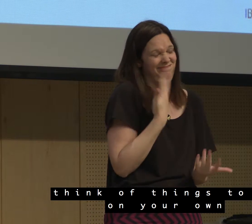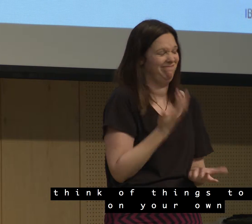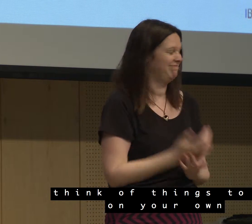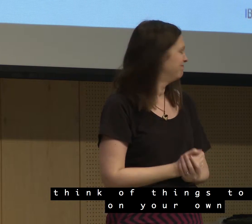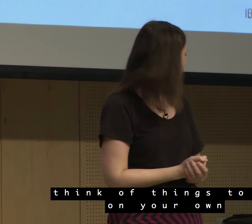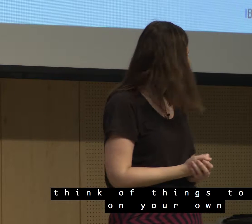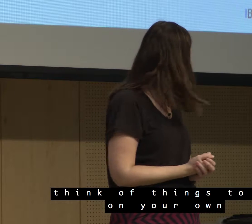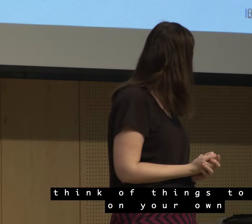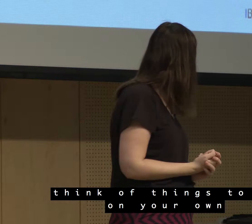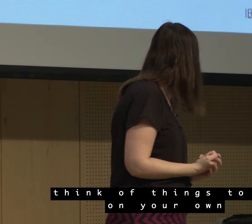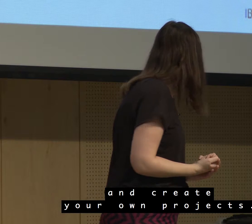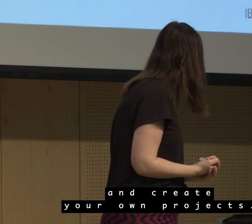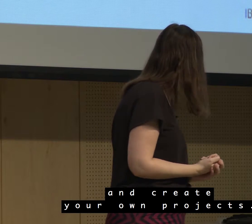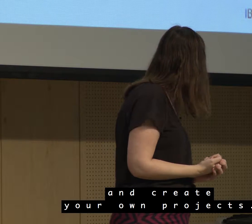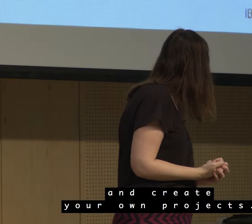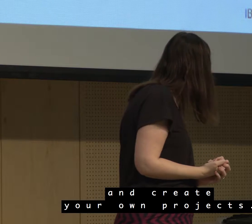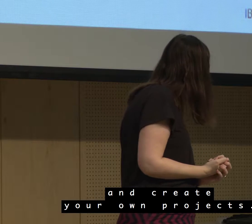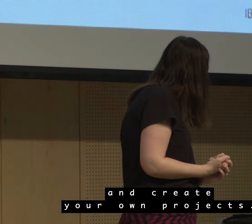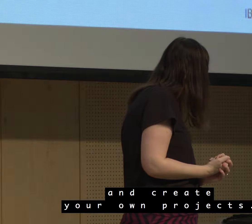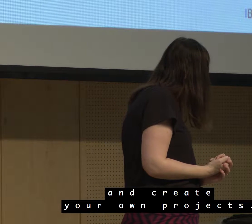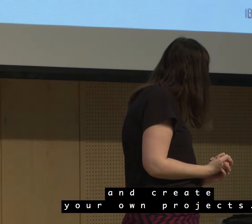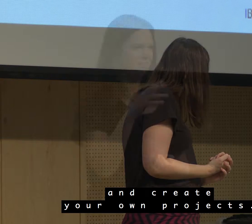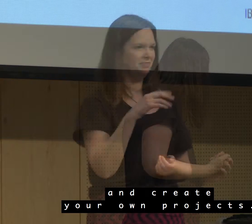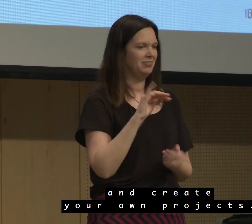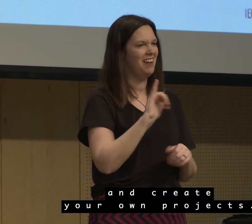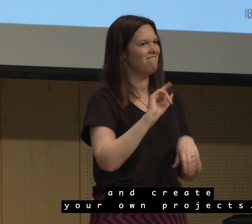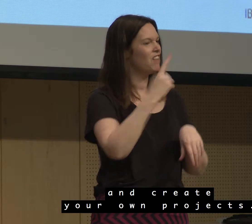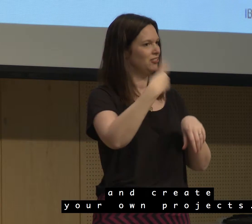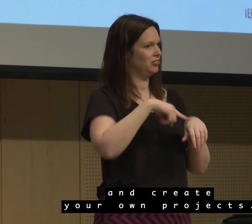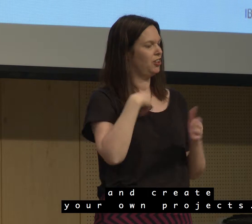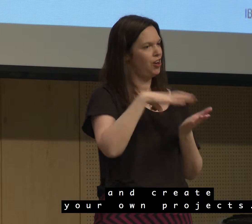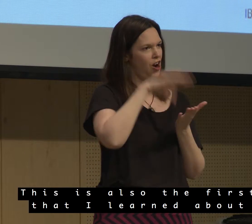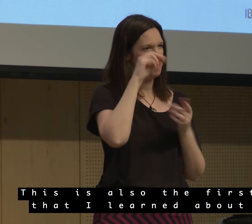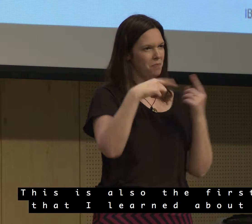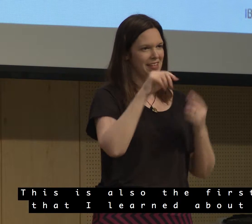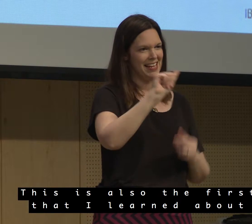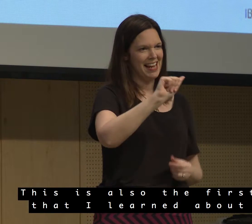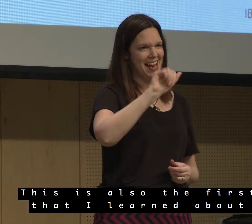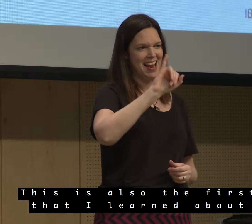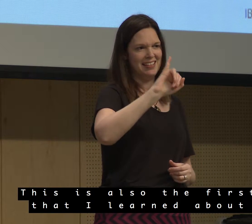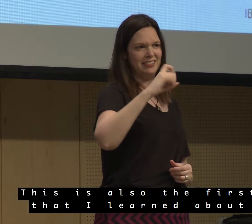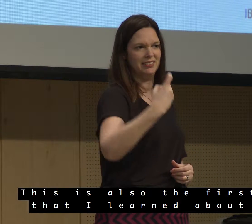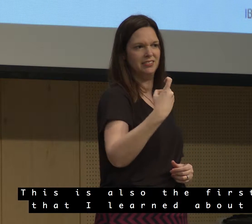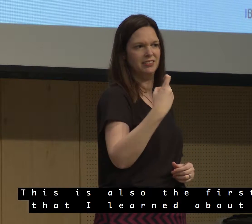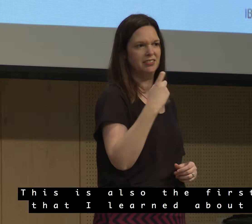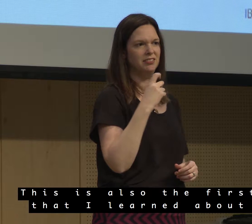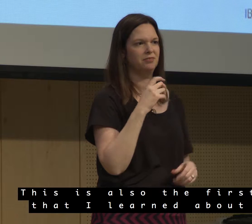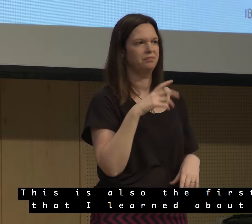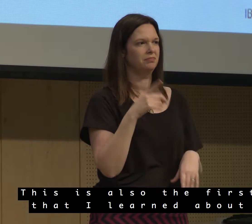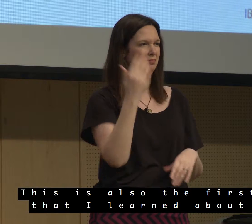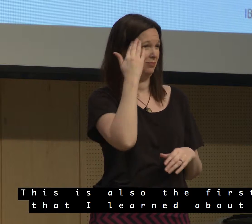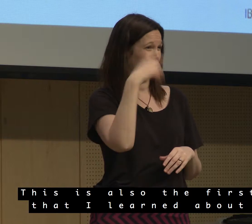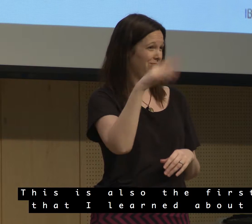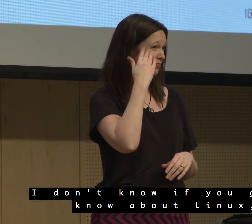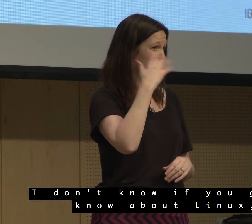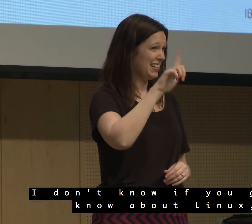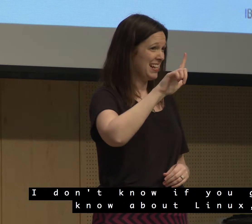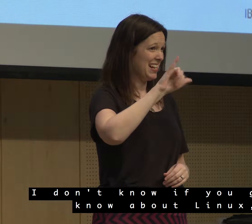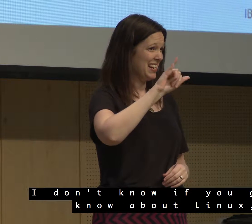things to do on your own and create your own projects. This was also the first time that I learned about AIX. I don't know if